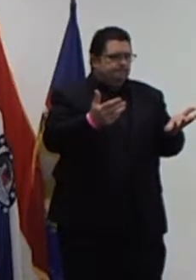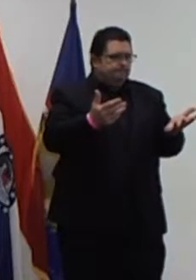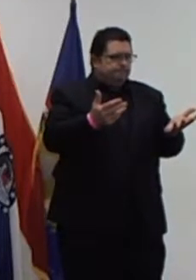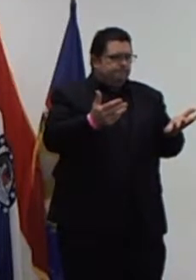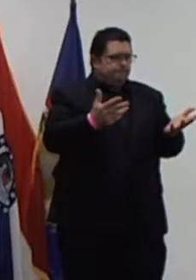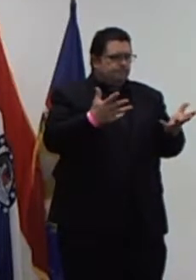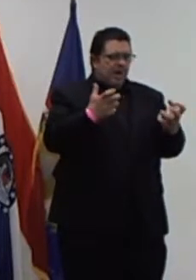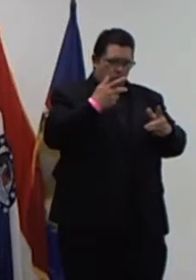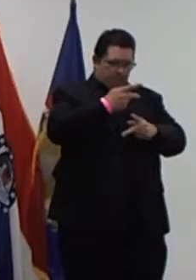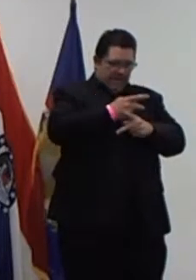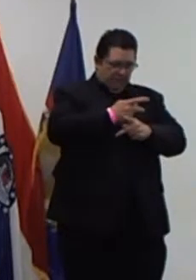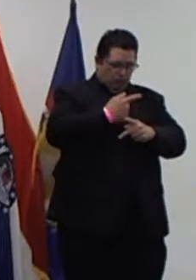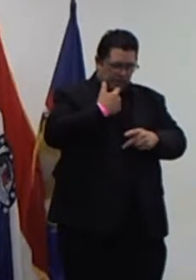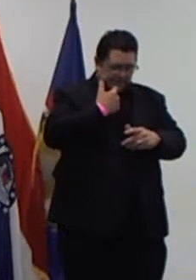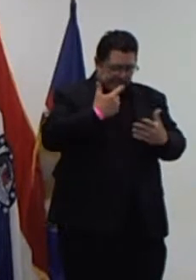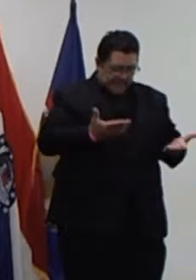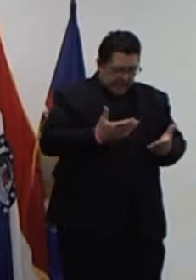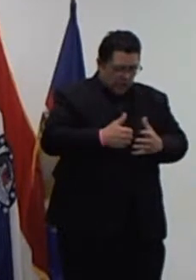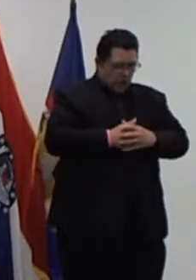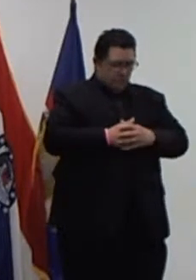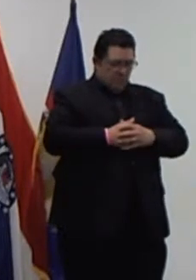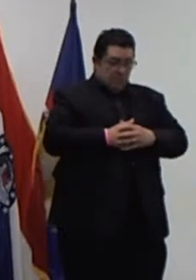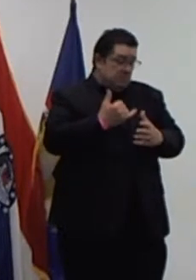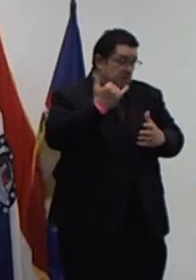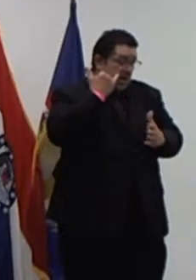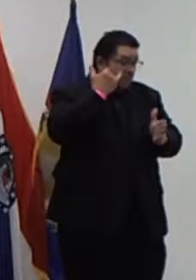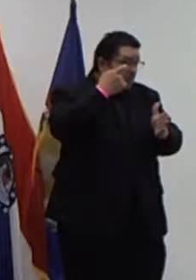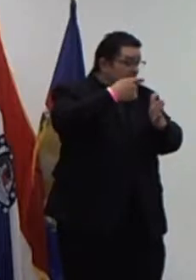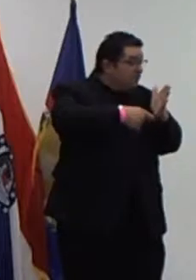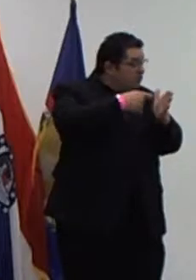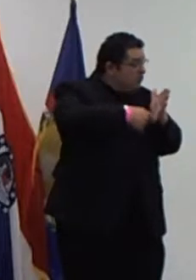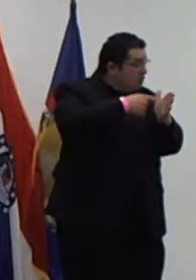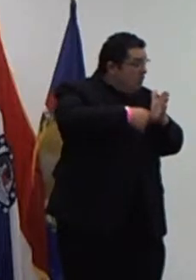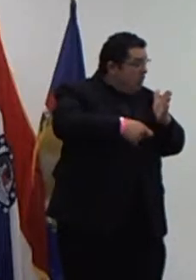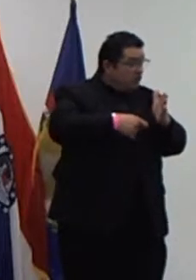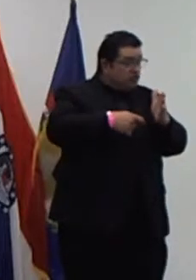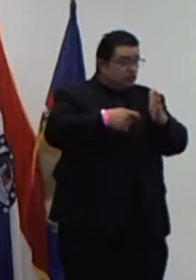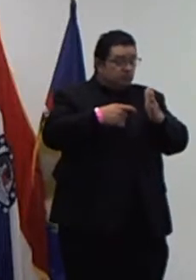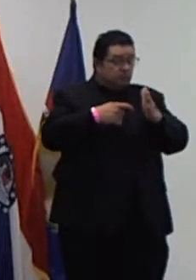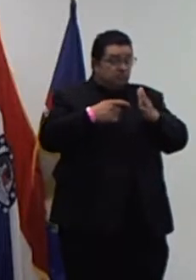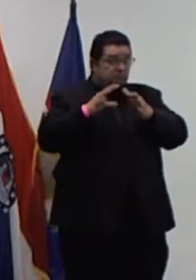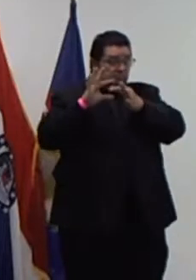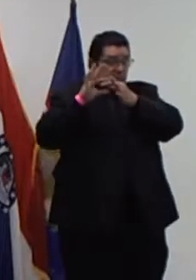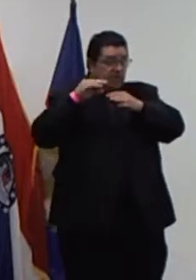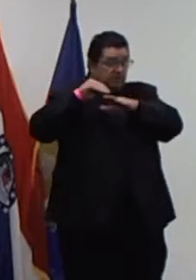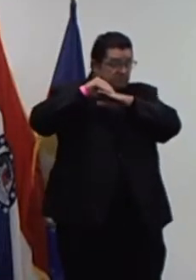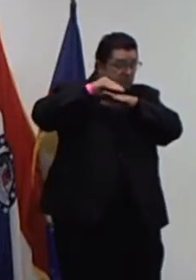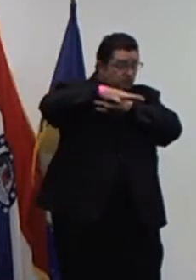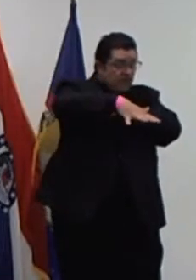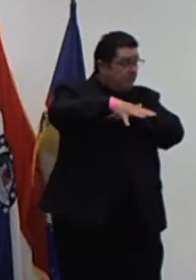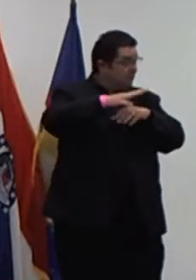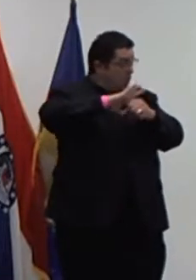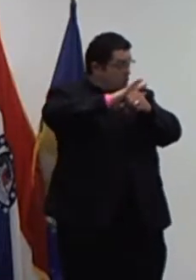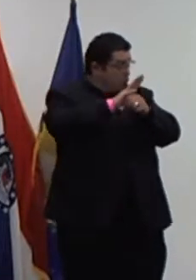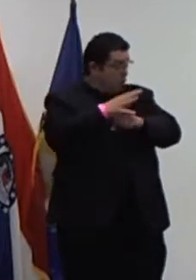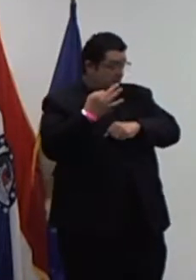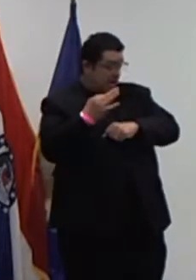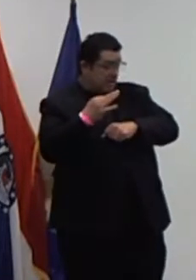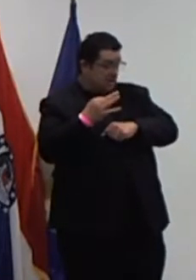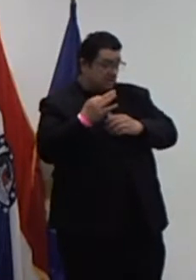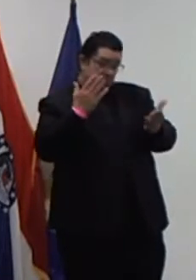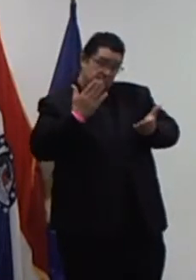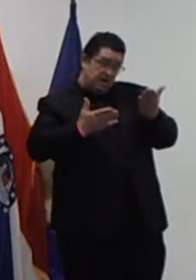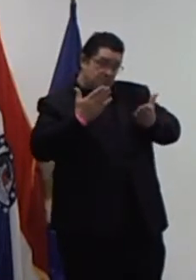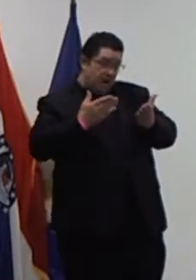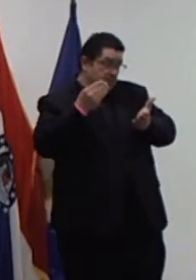I'm going to be careful what I say here, but I'm going to say even if the cost is driven by COVID-19, which I would make a case it could be, then there probably could be funds